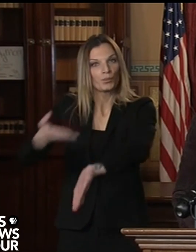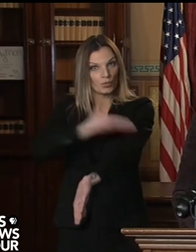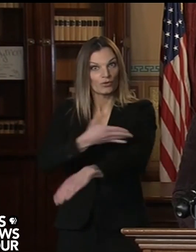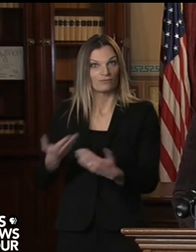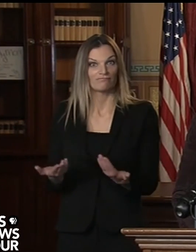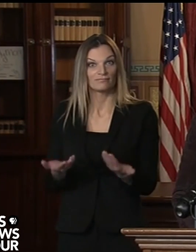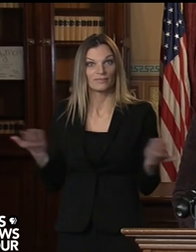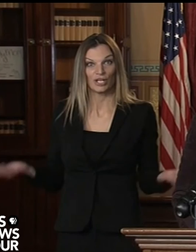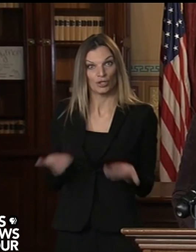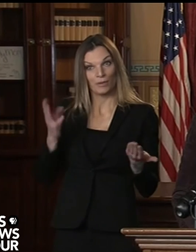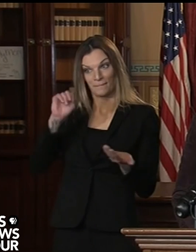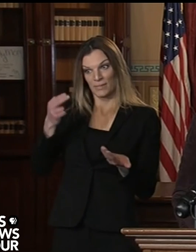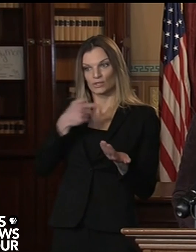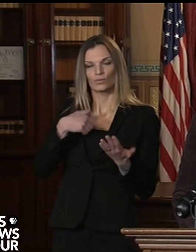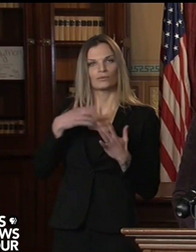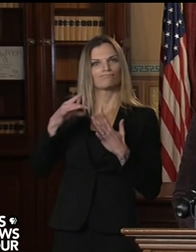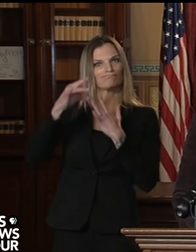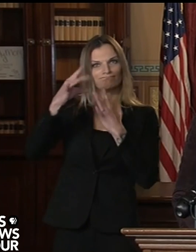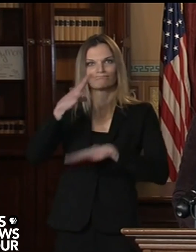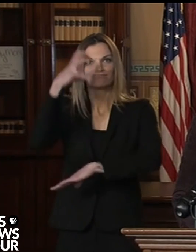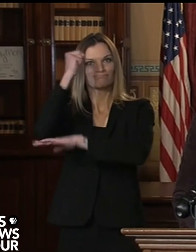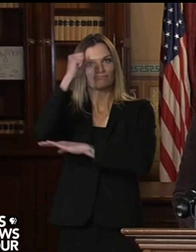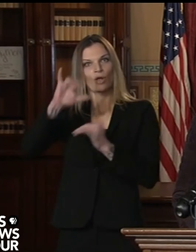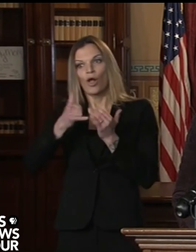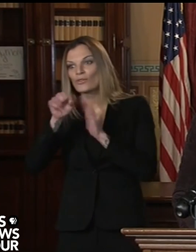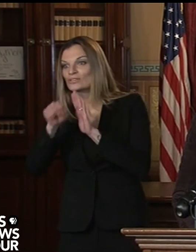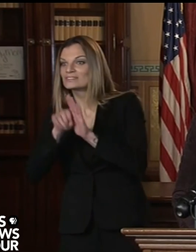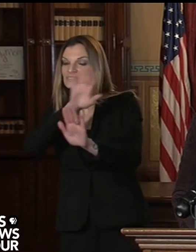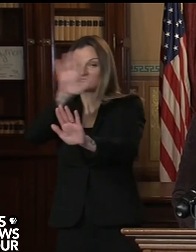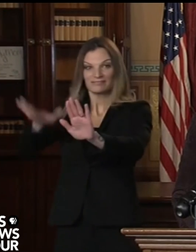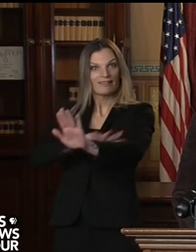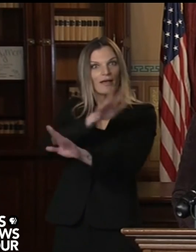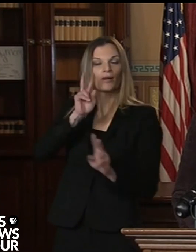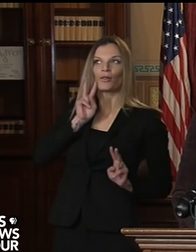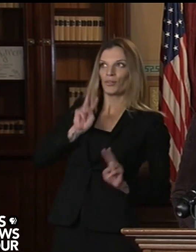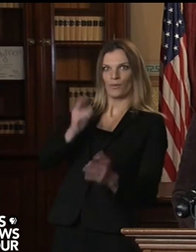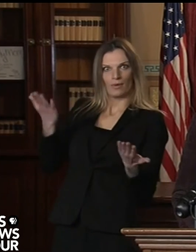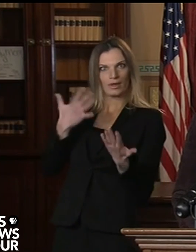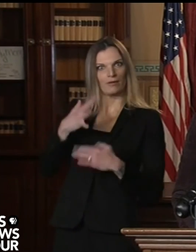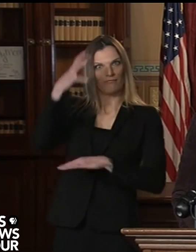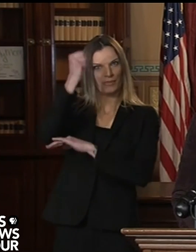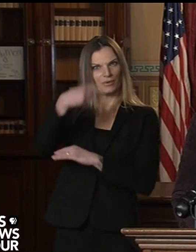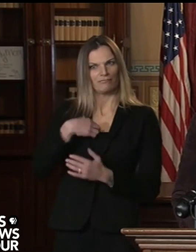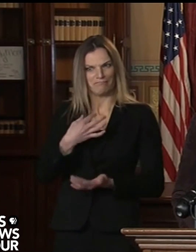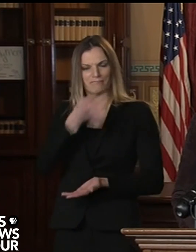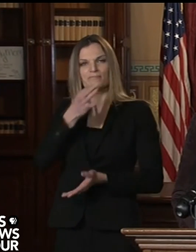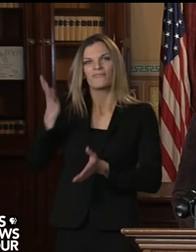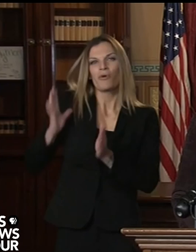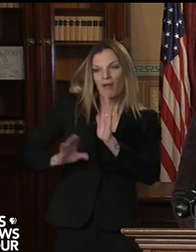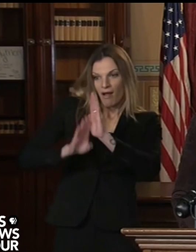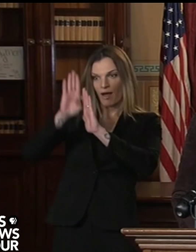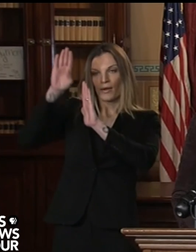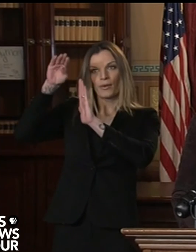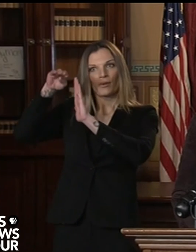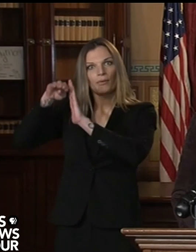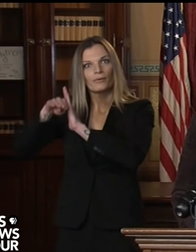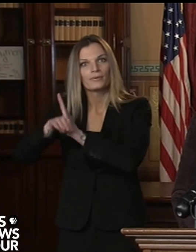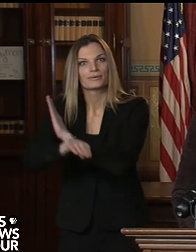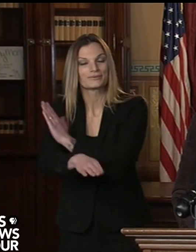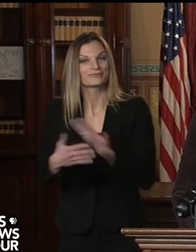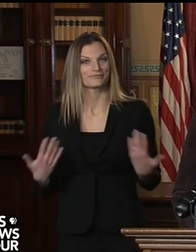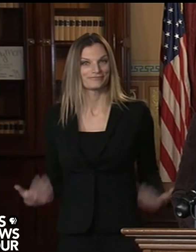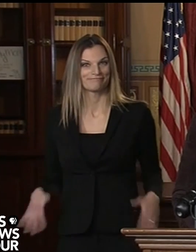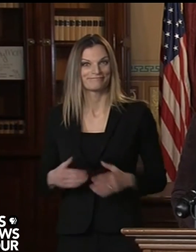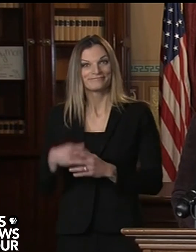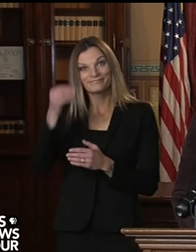leader in reducing these disparities during COVID-19. 15% of Michiganders are African American,